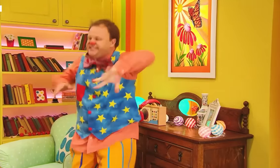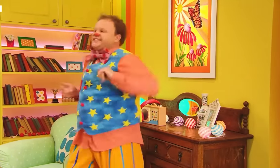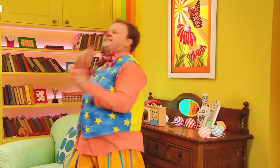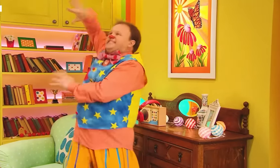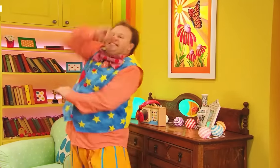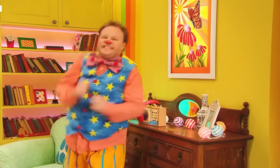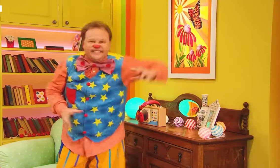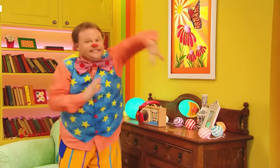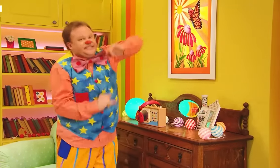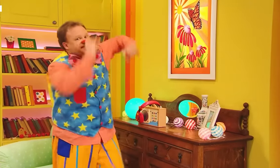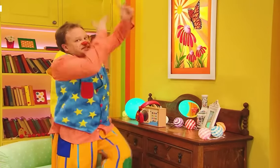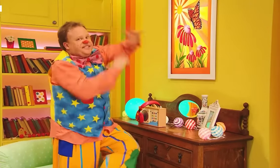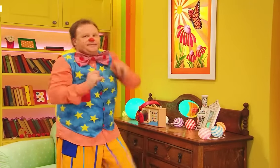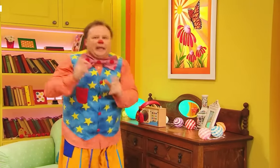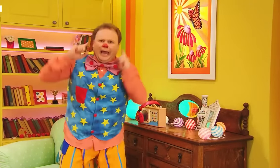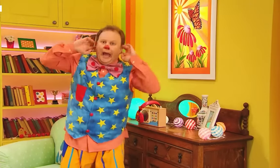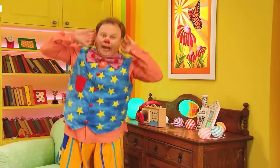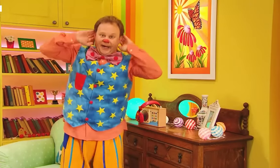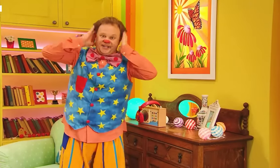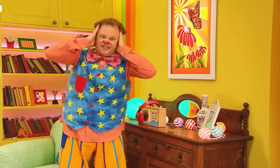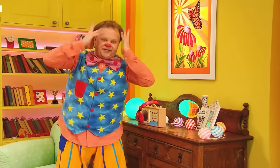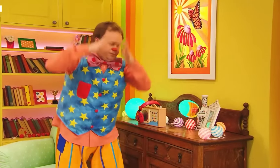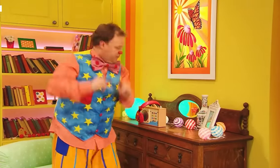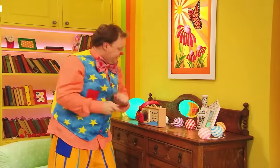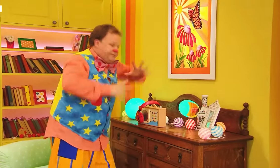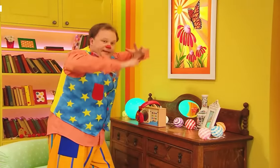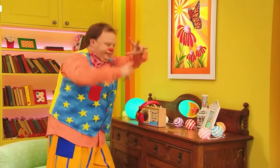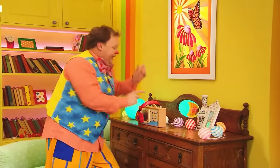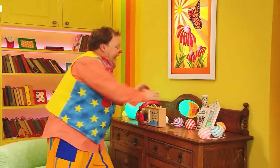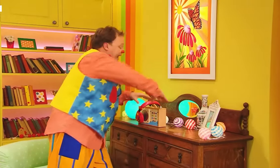Mr. Tumble! You'll wake up Grandad Tumble!